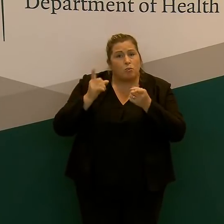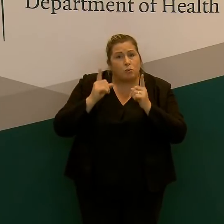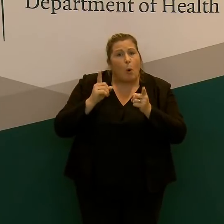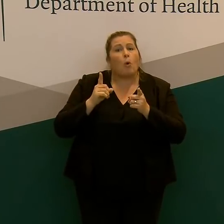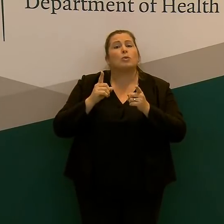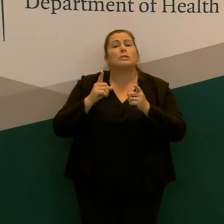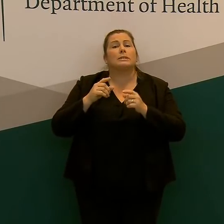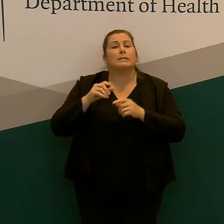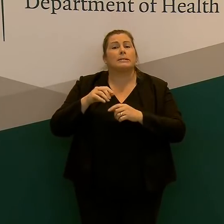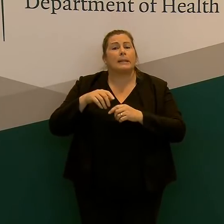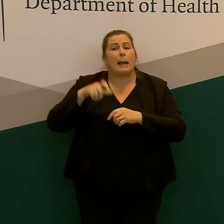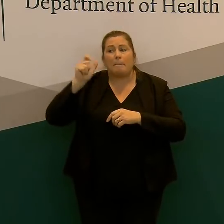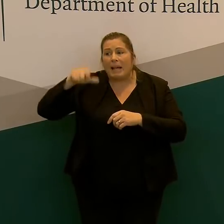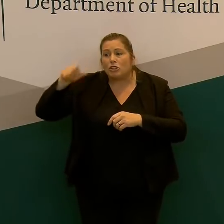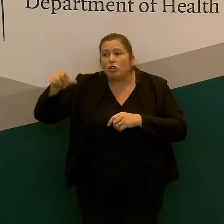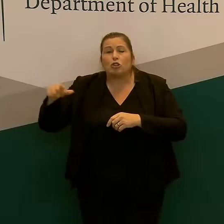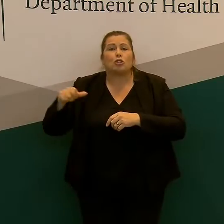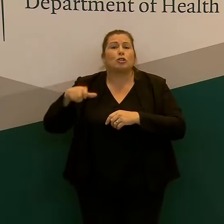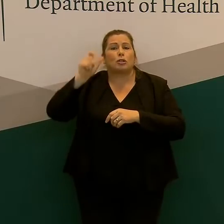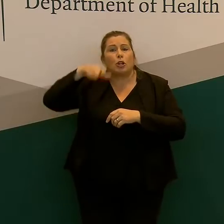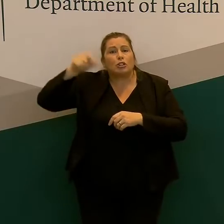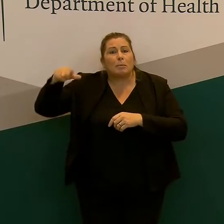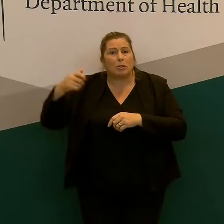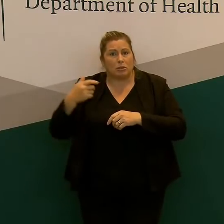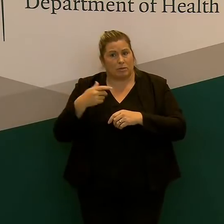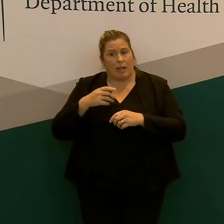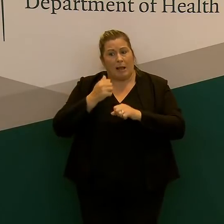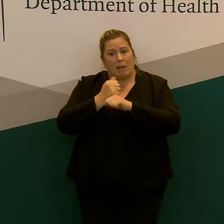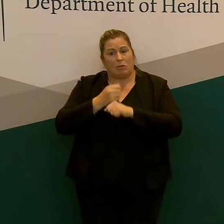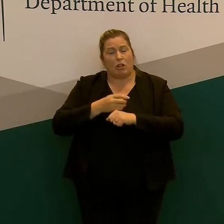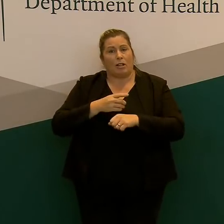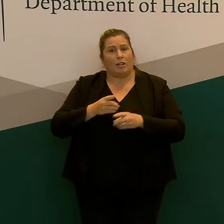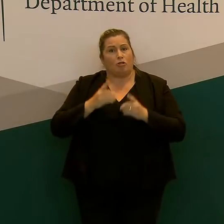risk of non-essential travel?